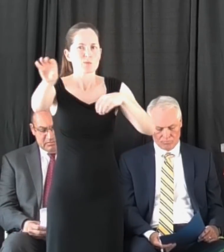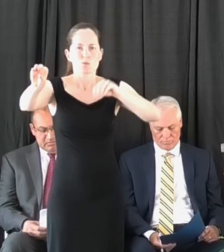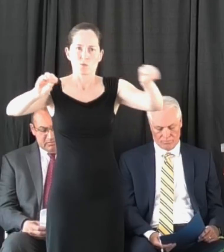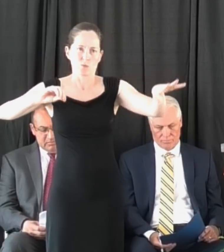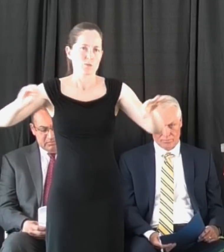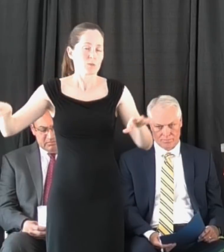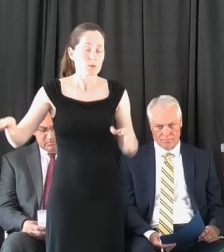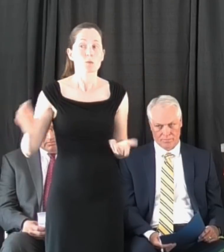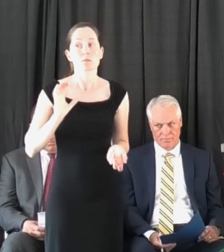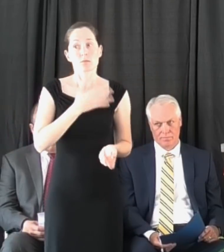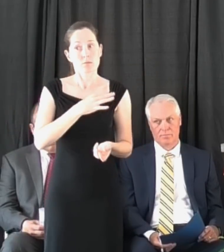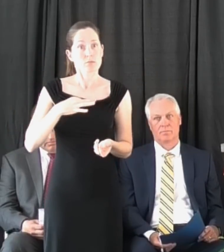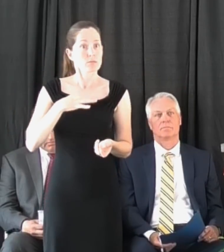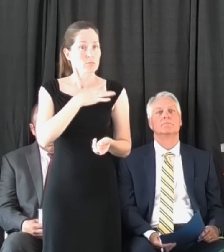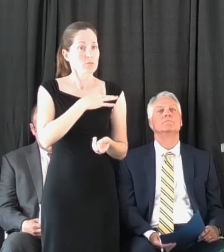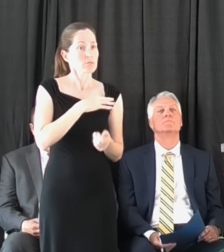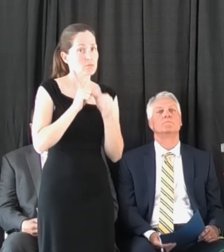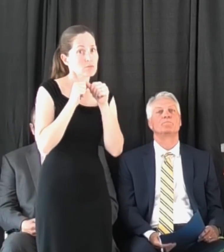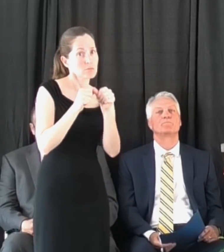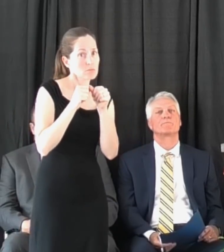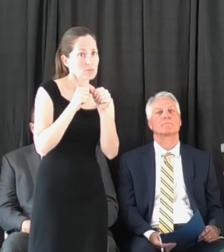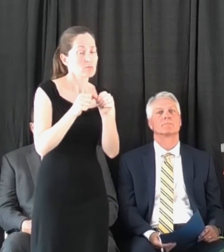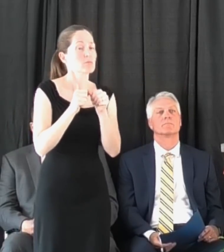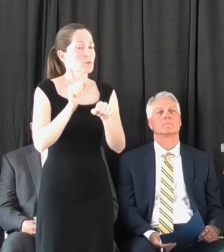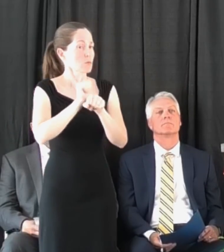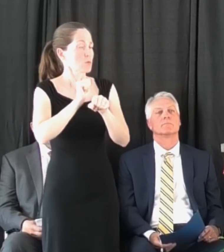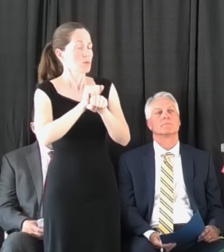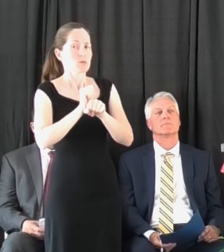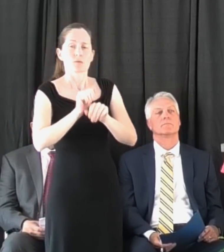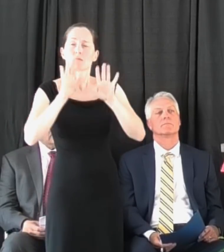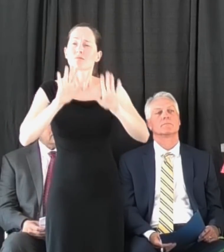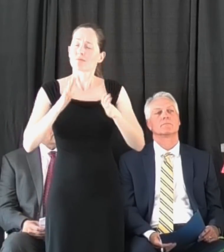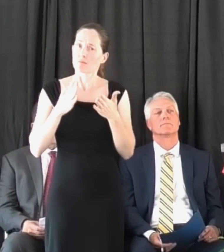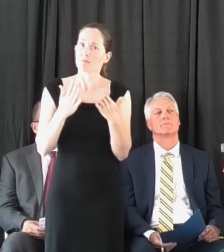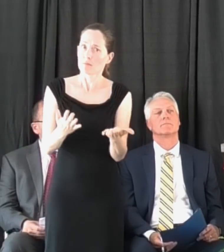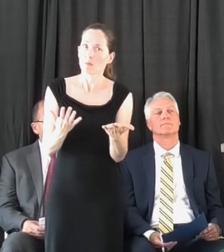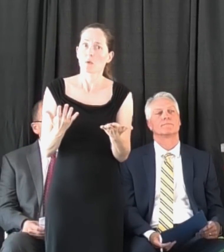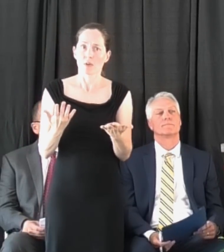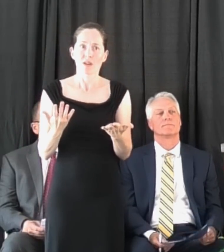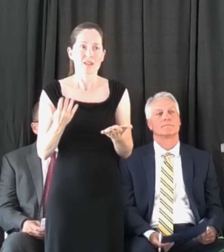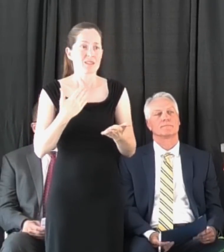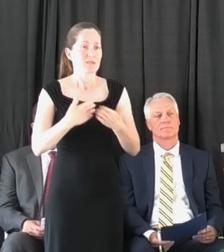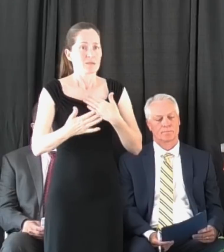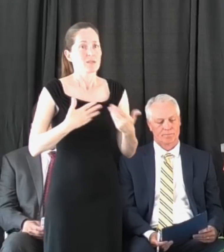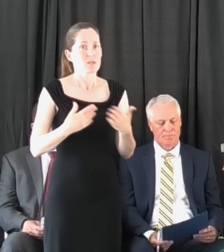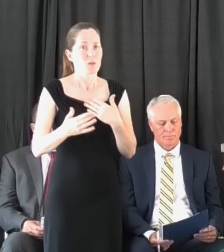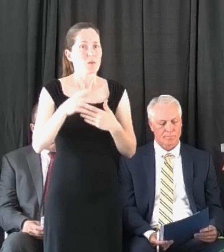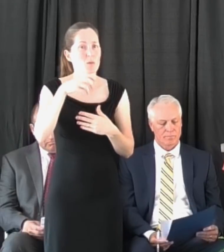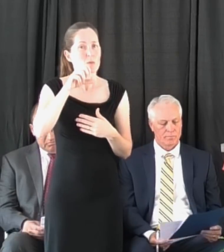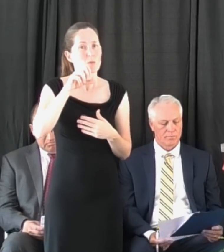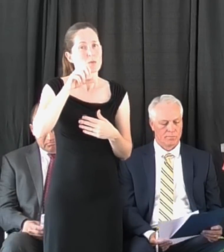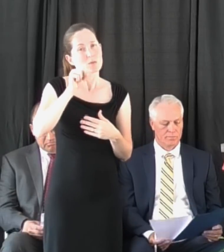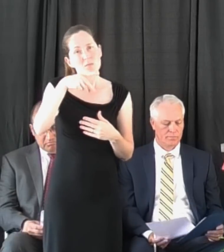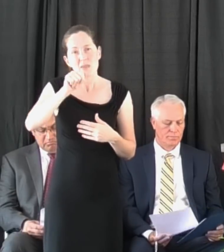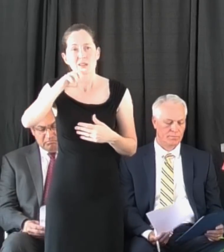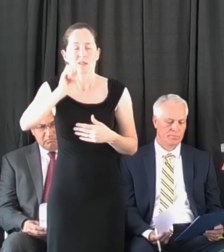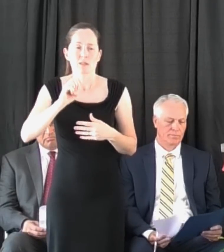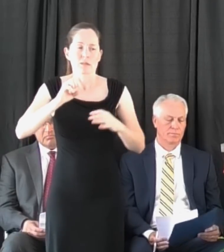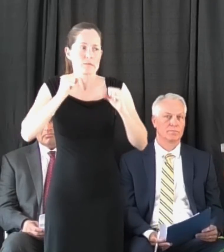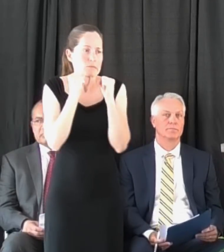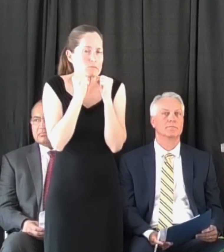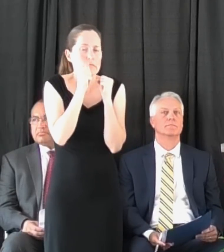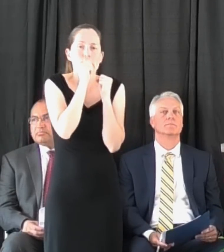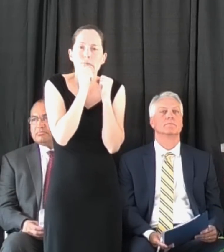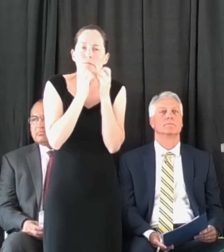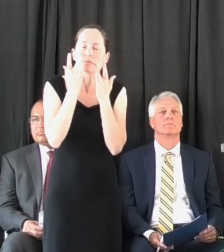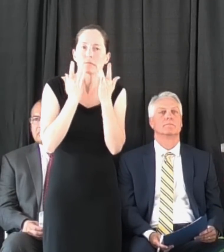a wonderful way, an amiable way, an outstanding way, with significant space restrictions and limitations. There are some